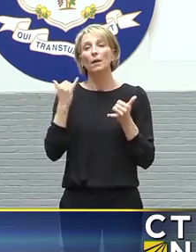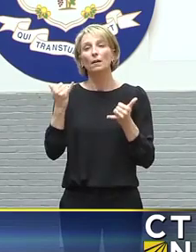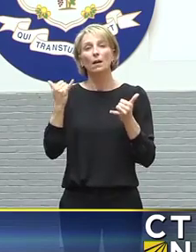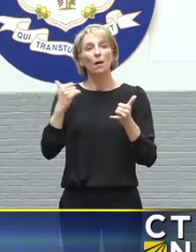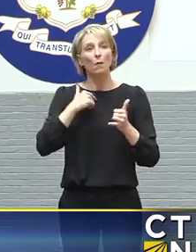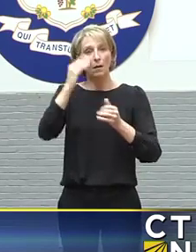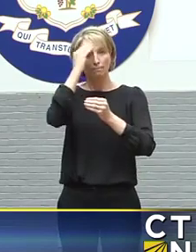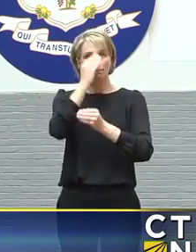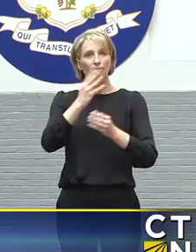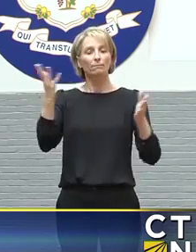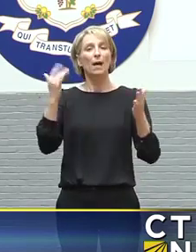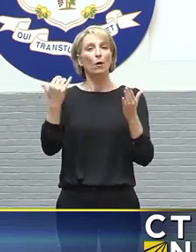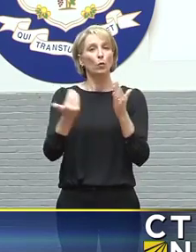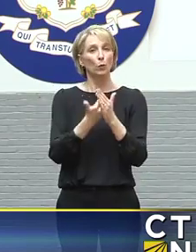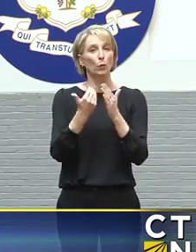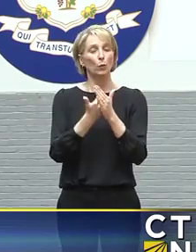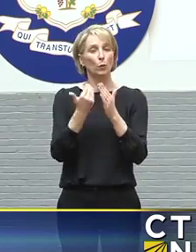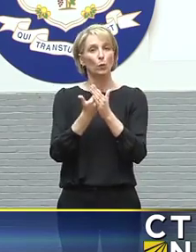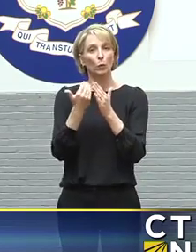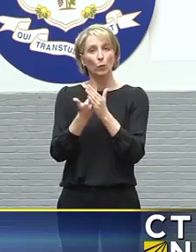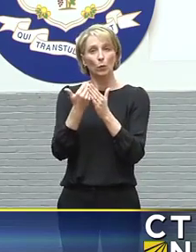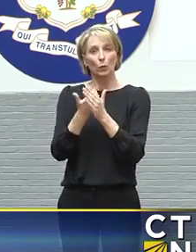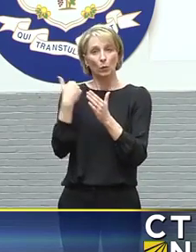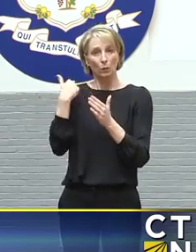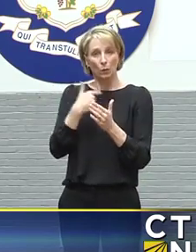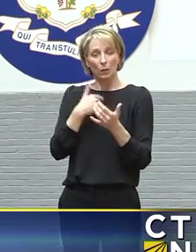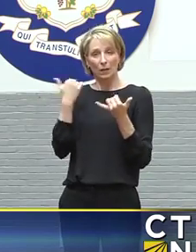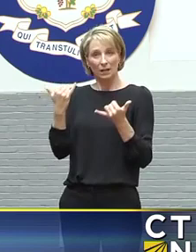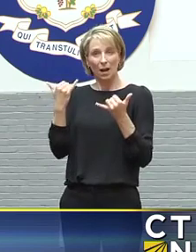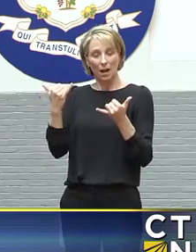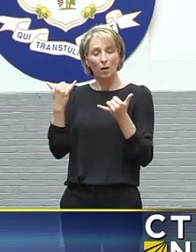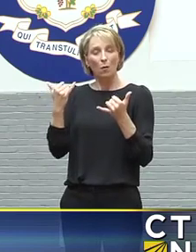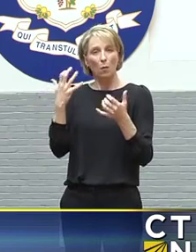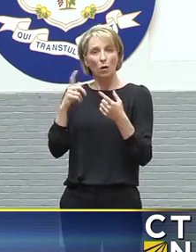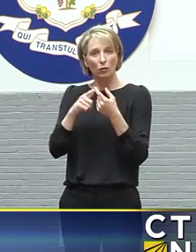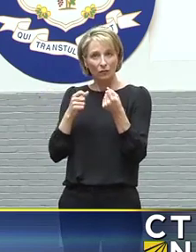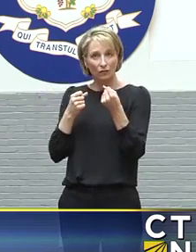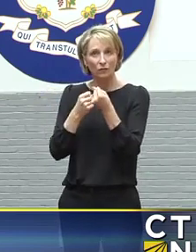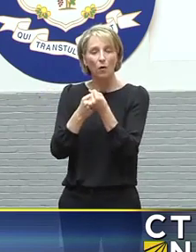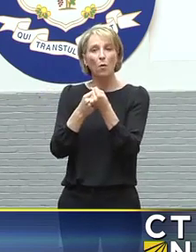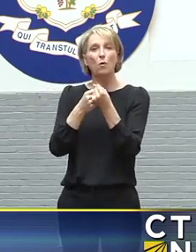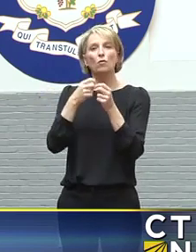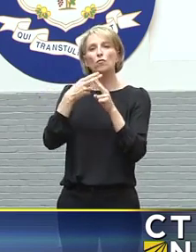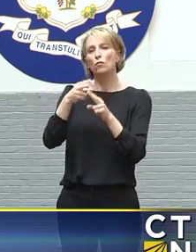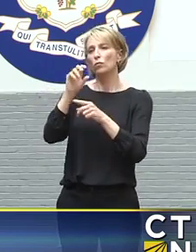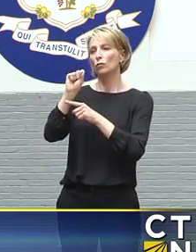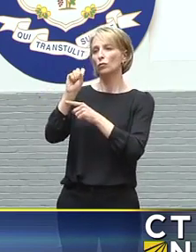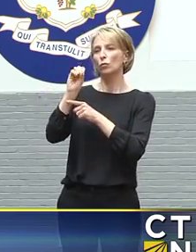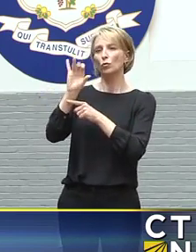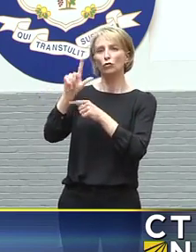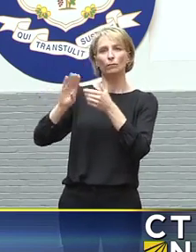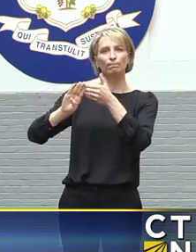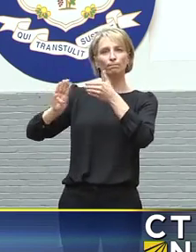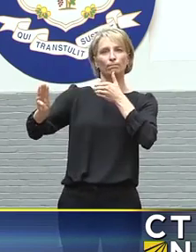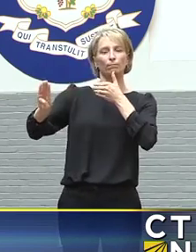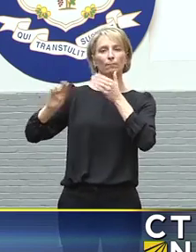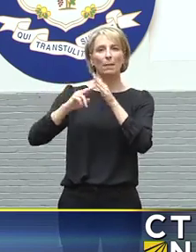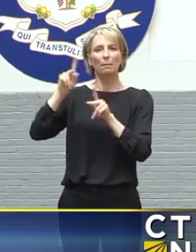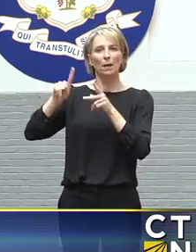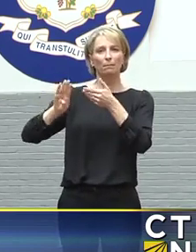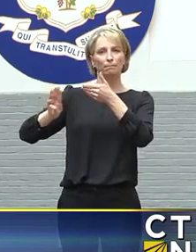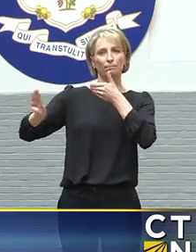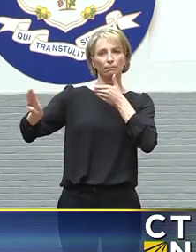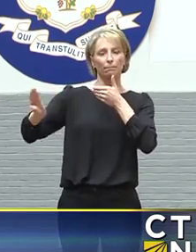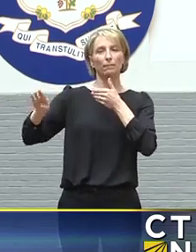another step up in our efforts to enforce social distancing. And we call our policy,